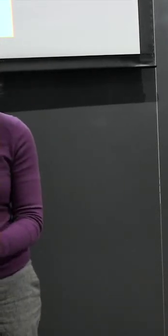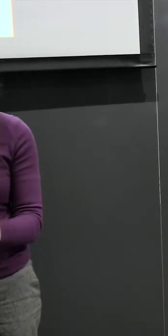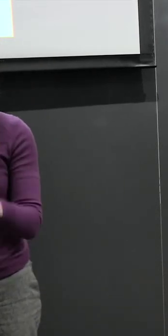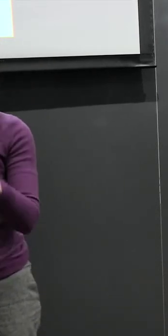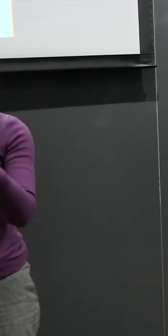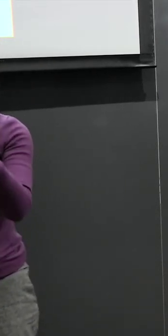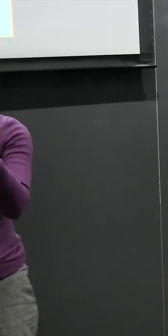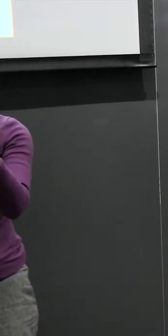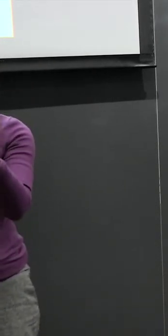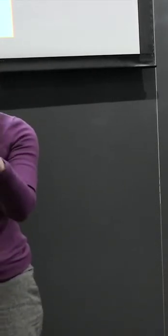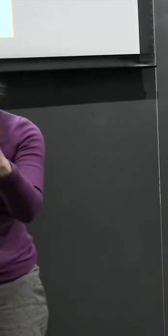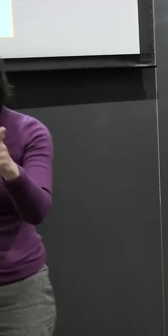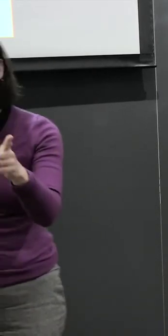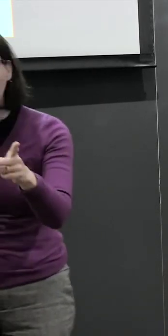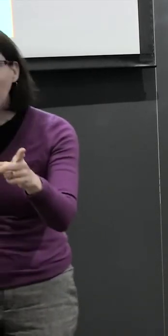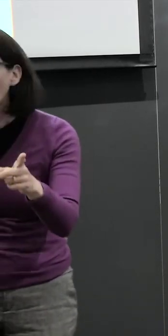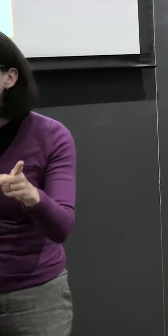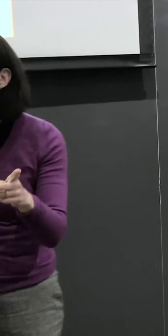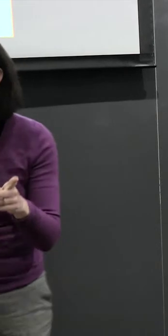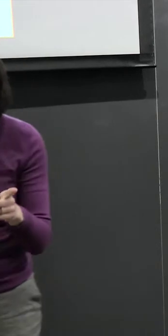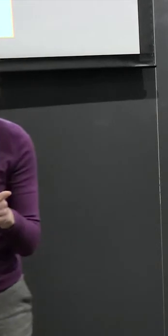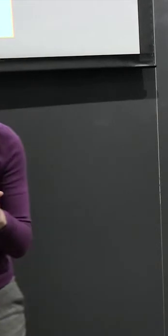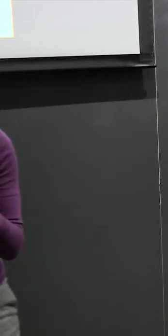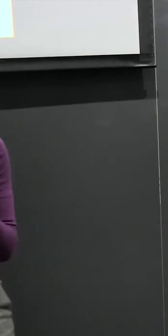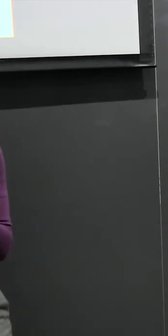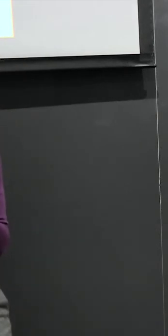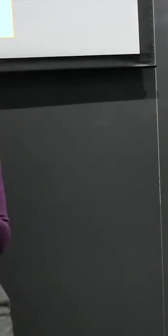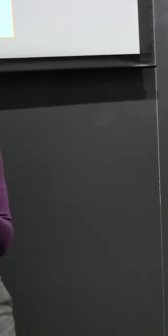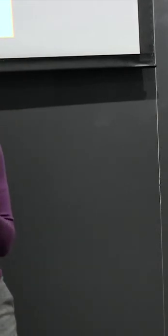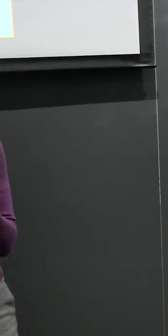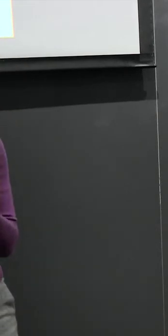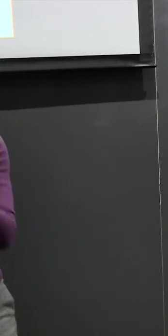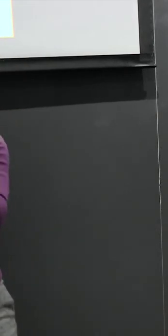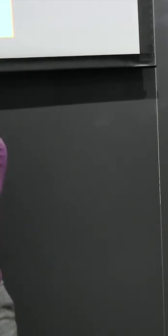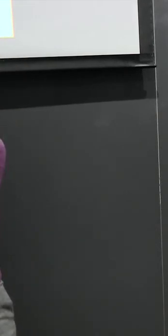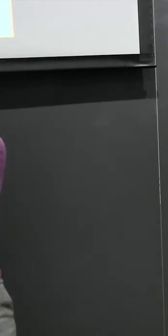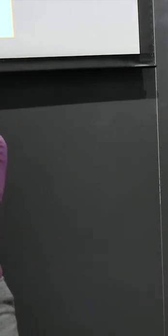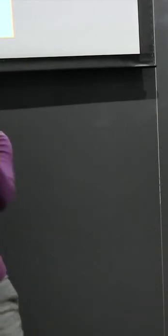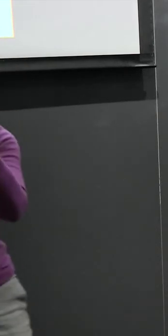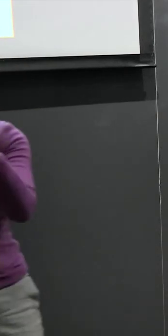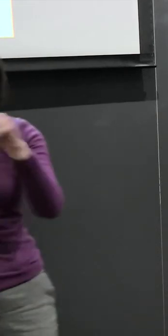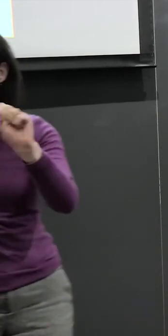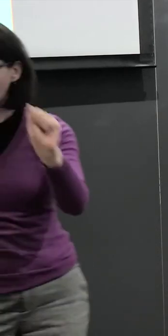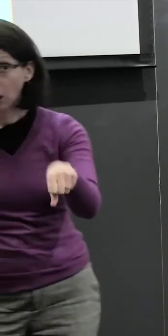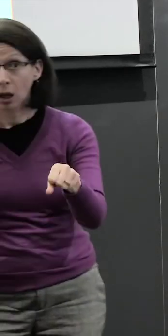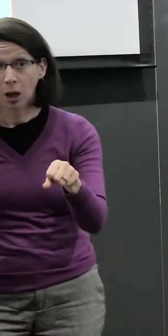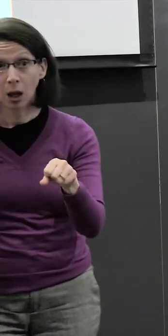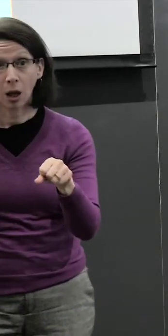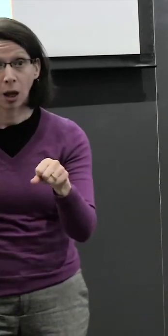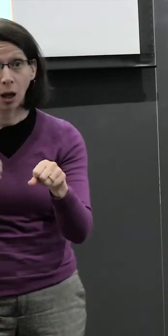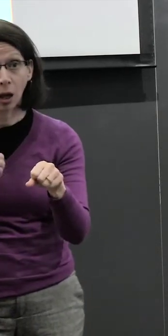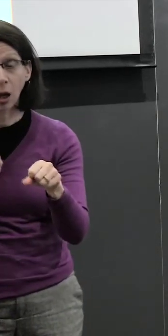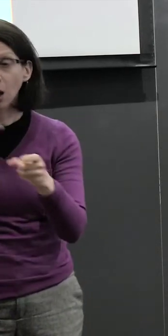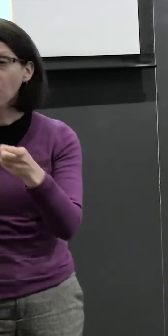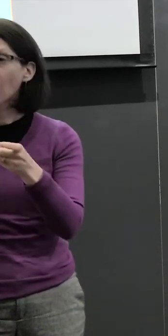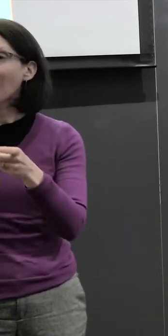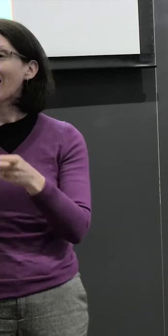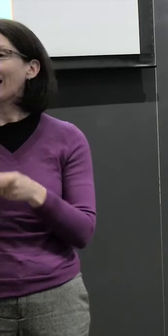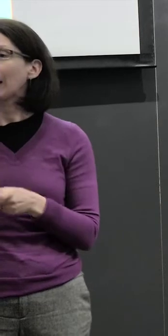Not going well, just for piece of information. So in sign language, you have shifted